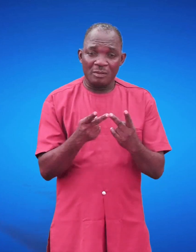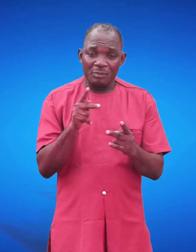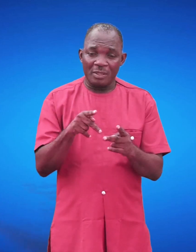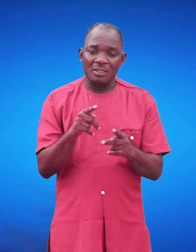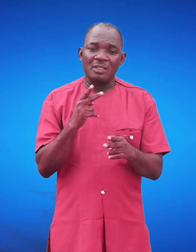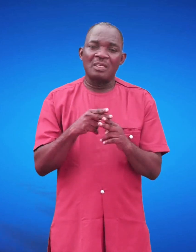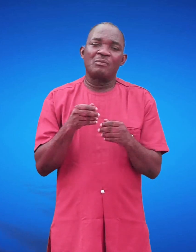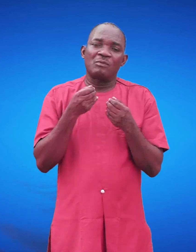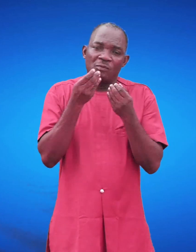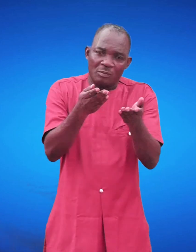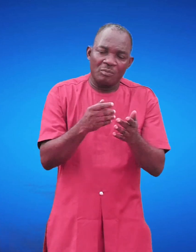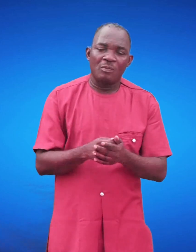and